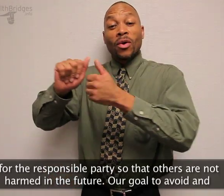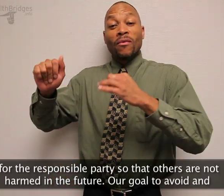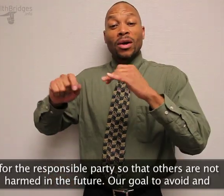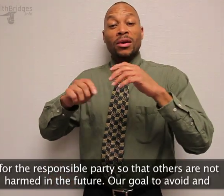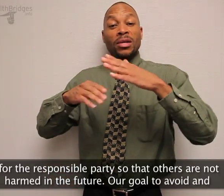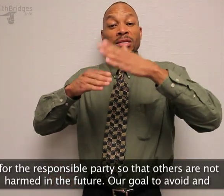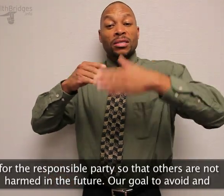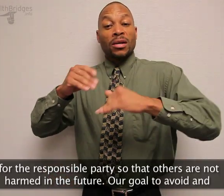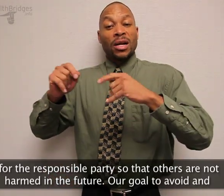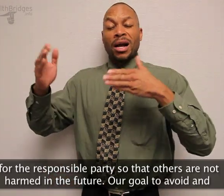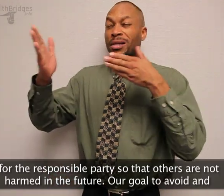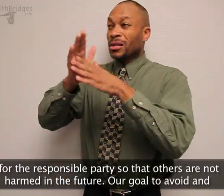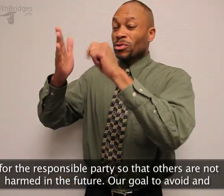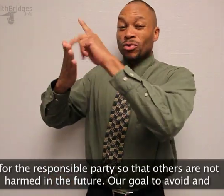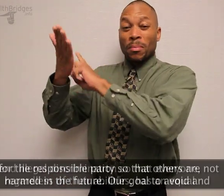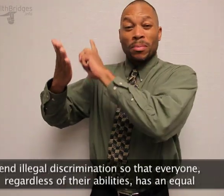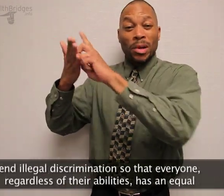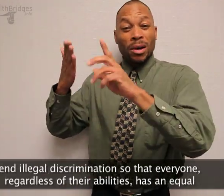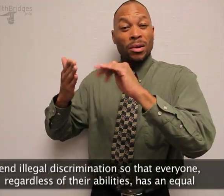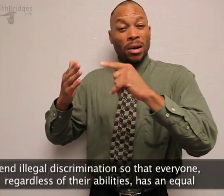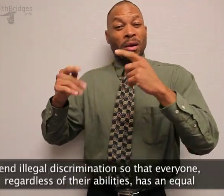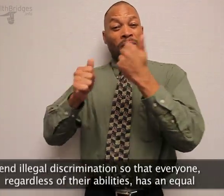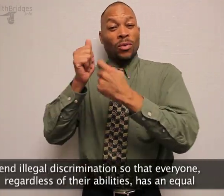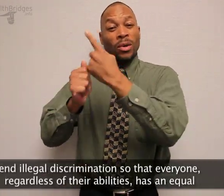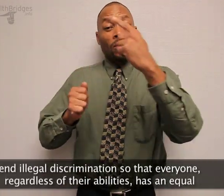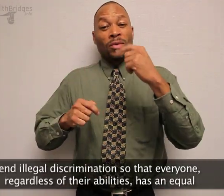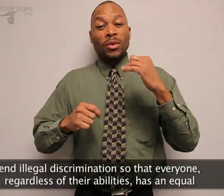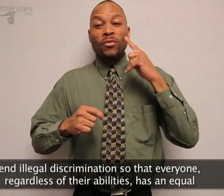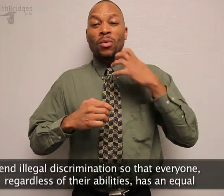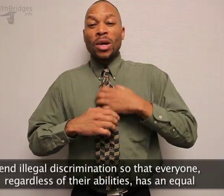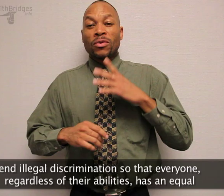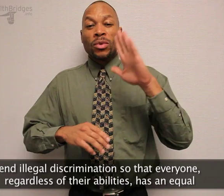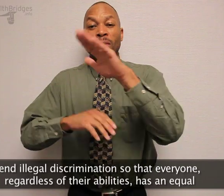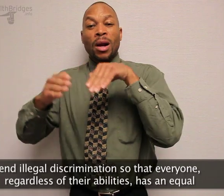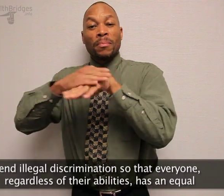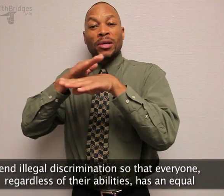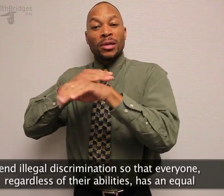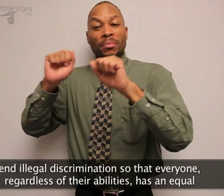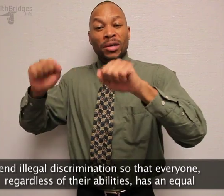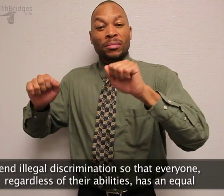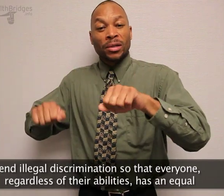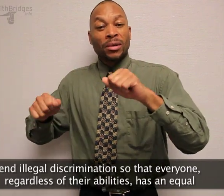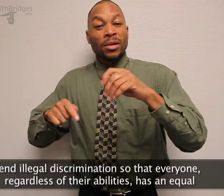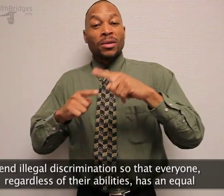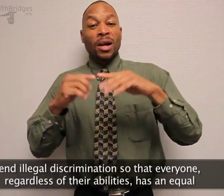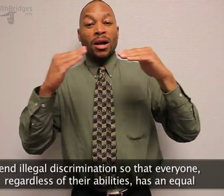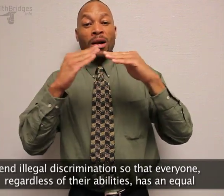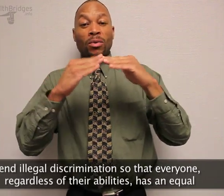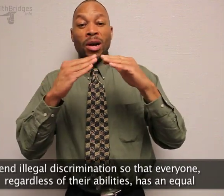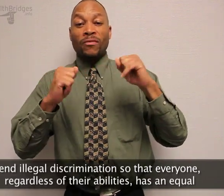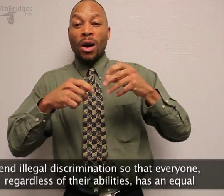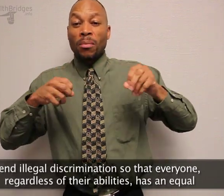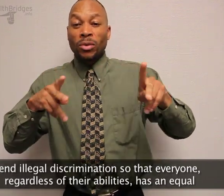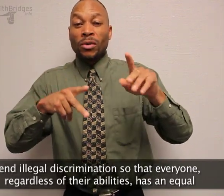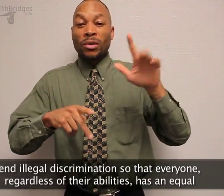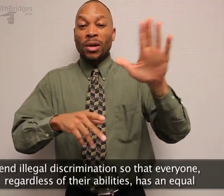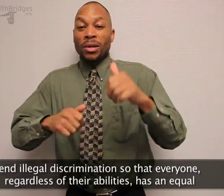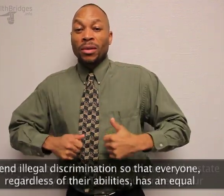Our goal is to avoid and end illegal discrimination so that everyone, regardless of their abilities, has an equal